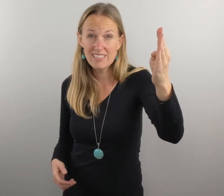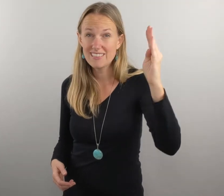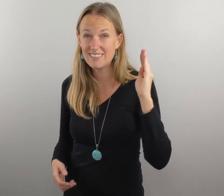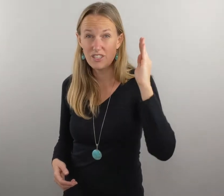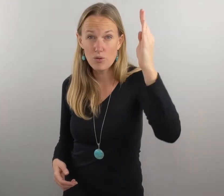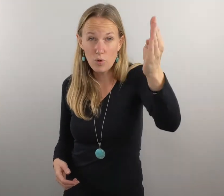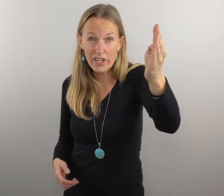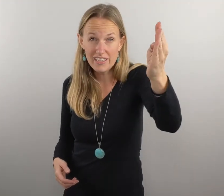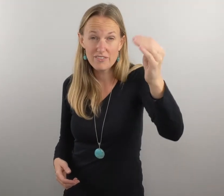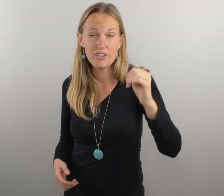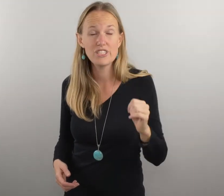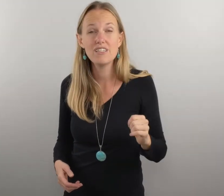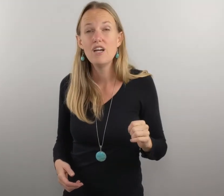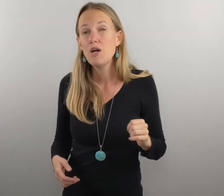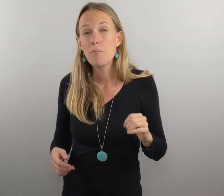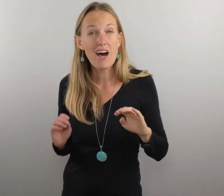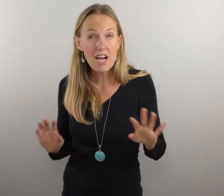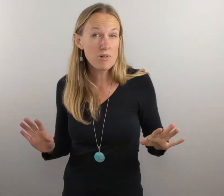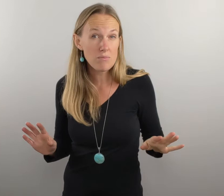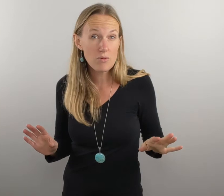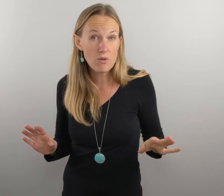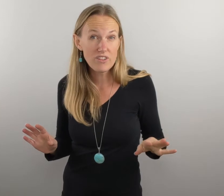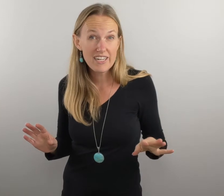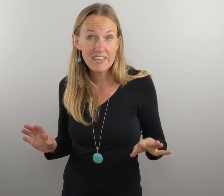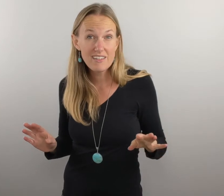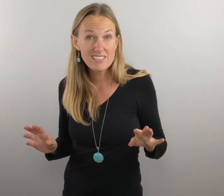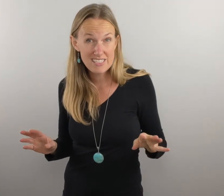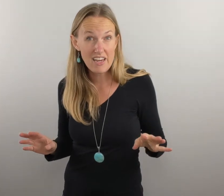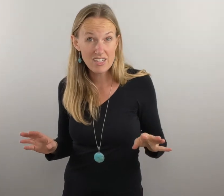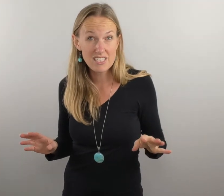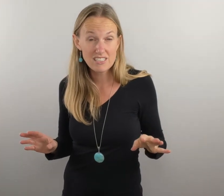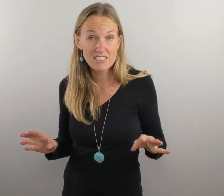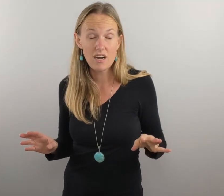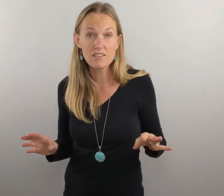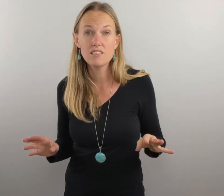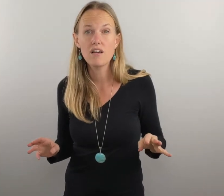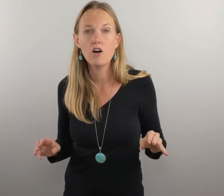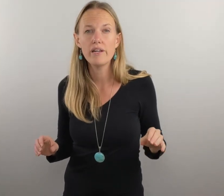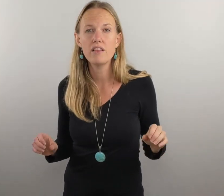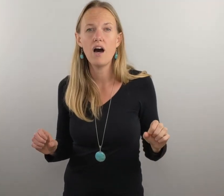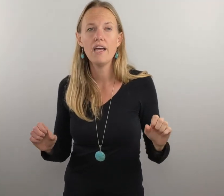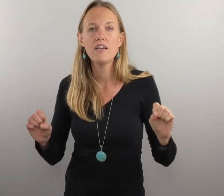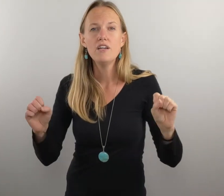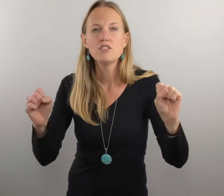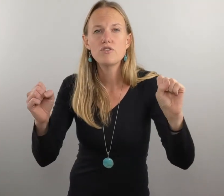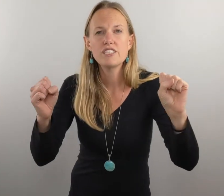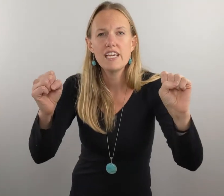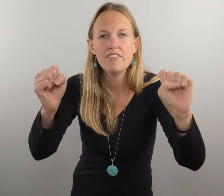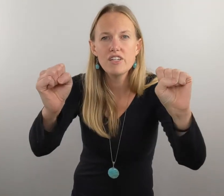that's, would in the future, but I probably won't fit it in because save our sons and daughters is already a lot. So for save, you're gonna